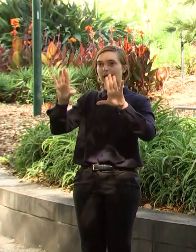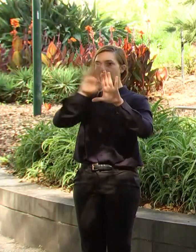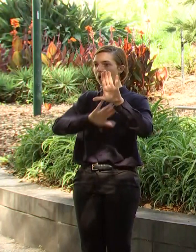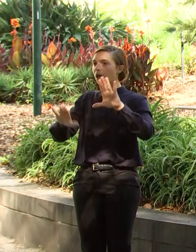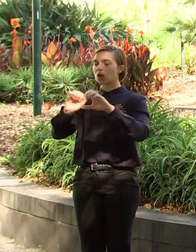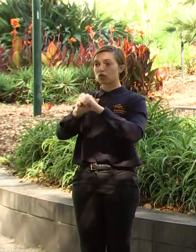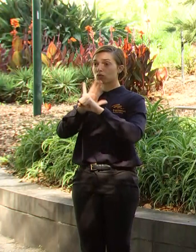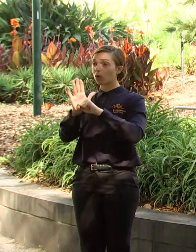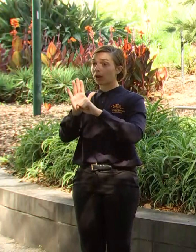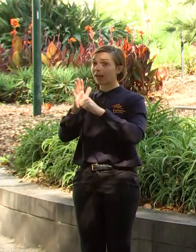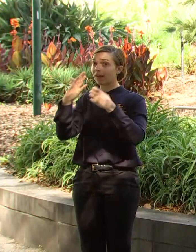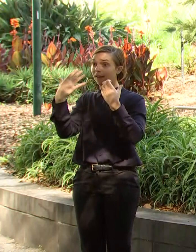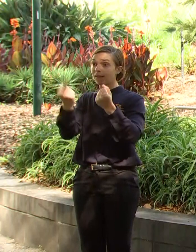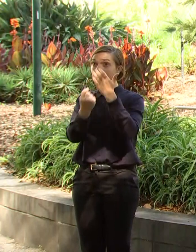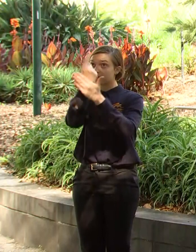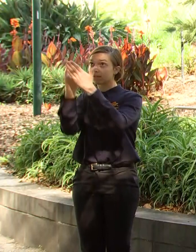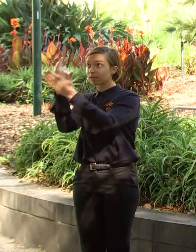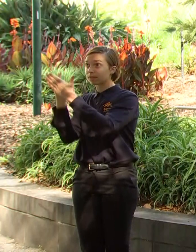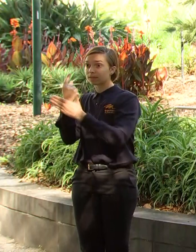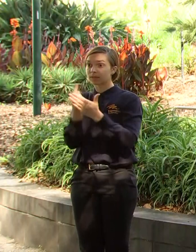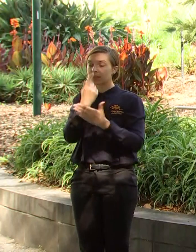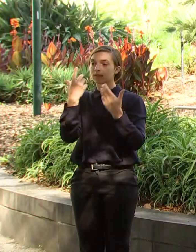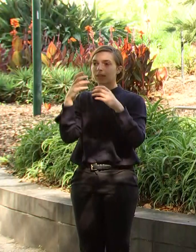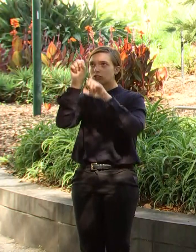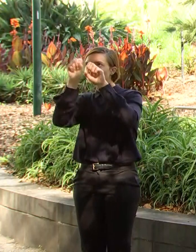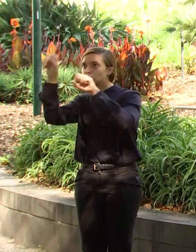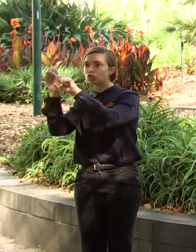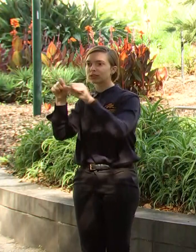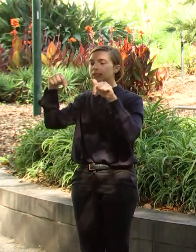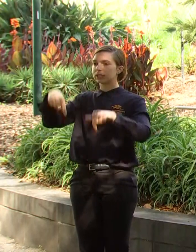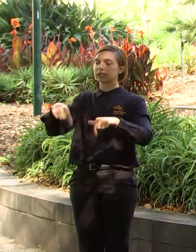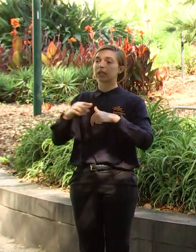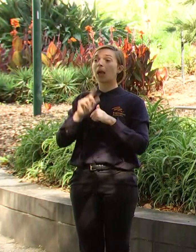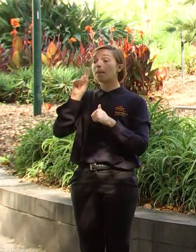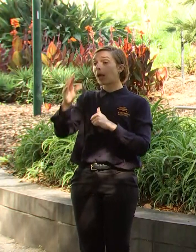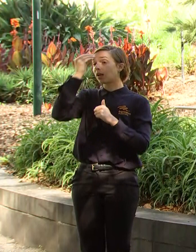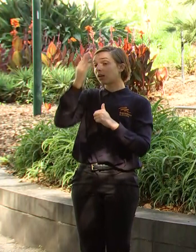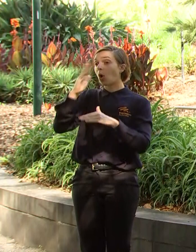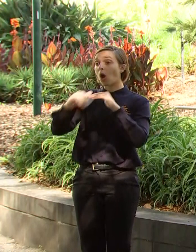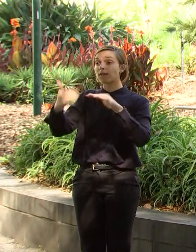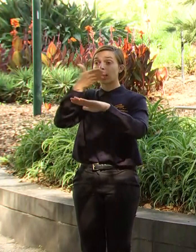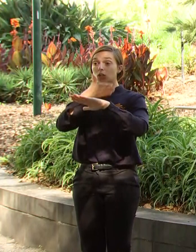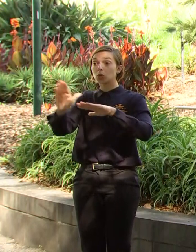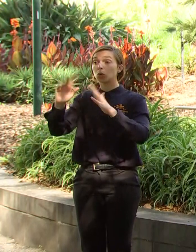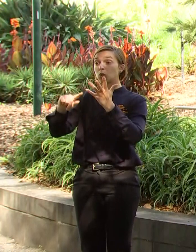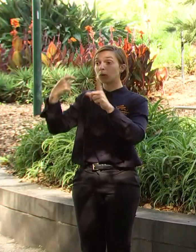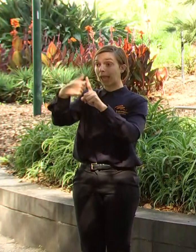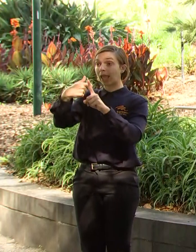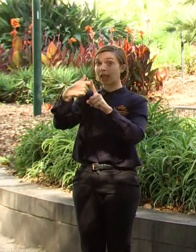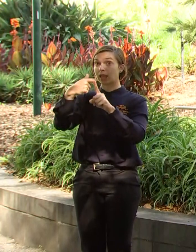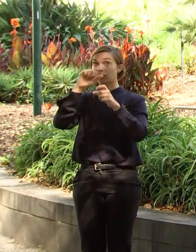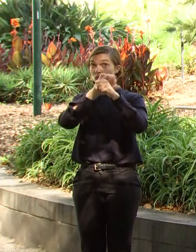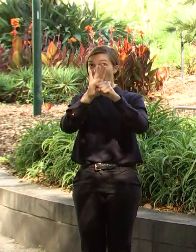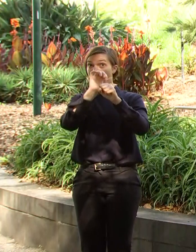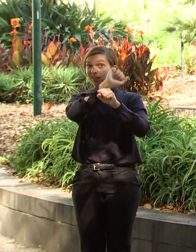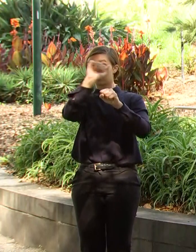here, but it is wrong to say that the UK strain that we're all absolutely concerned about right now was